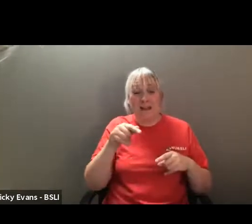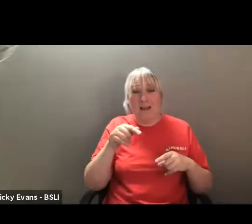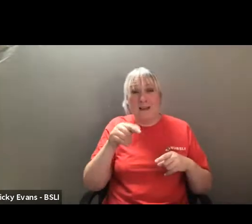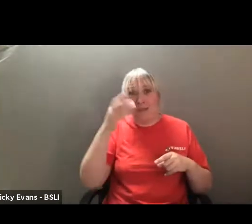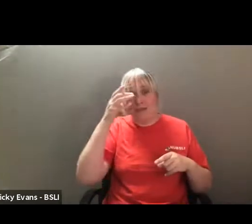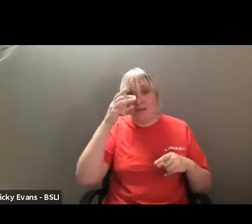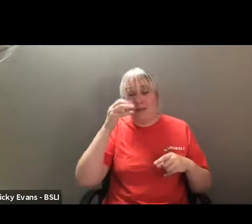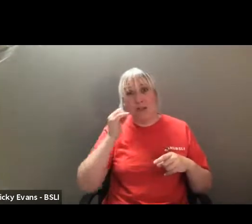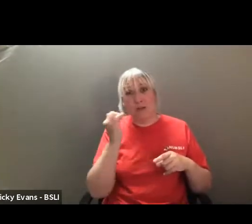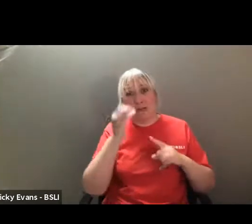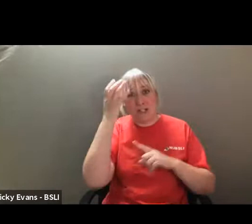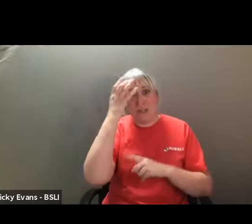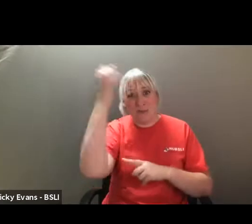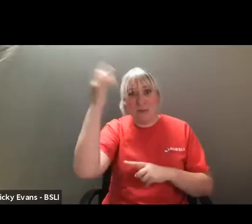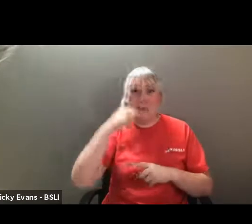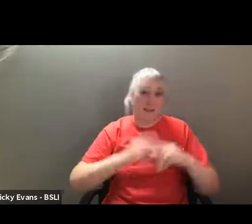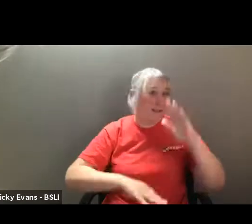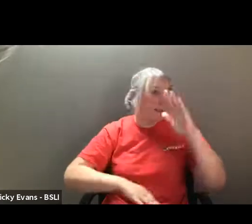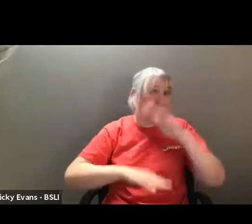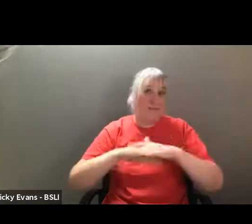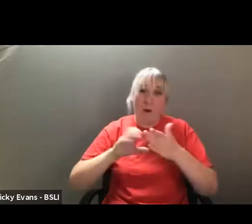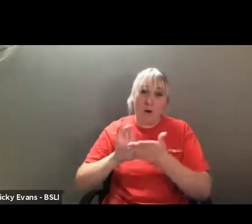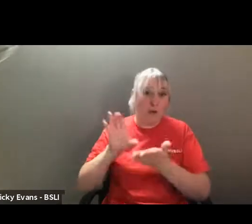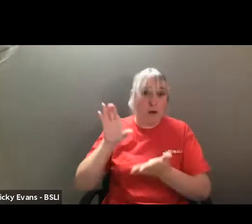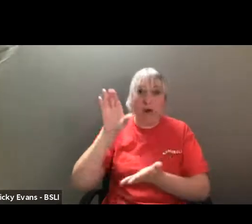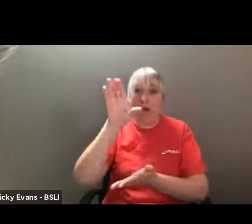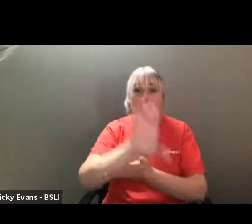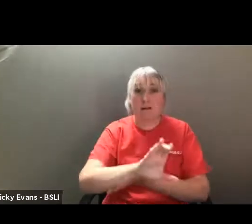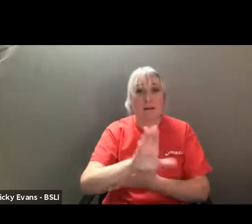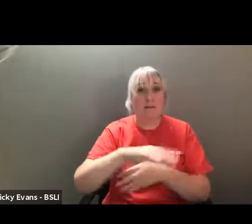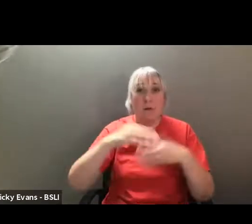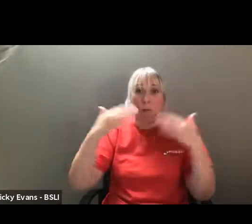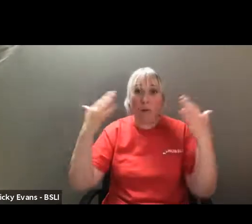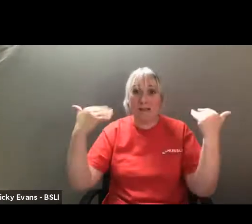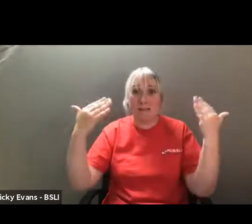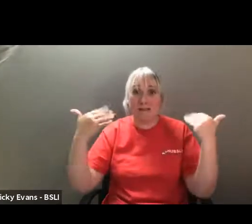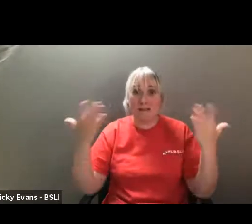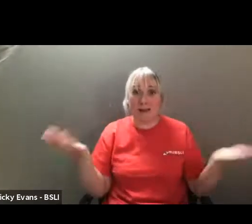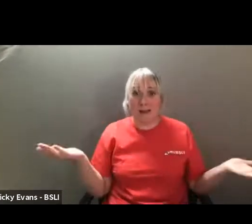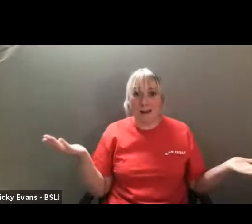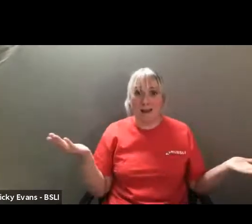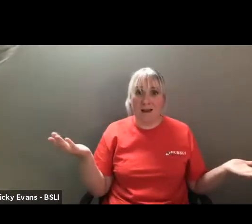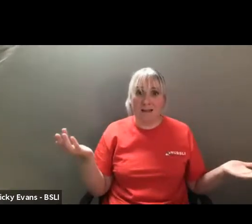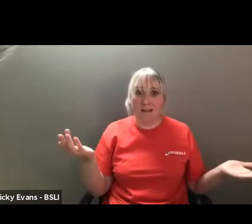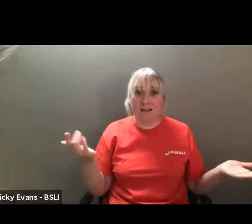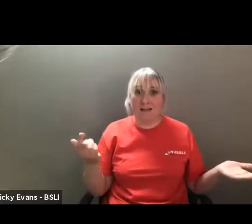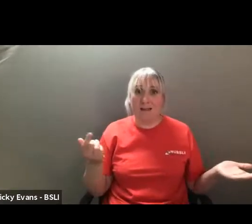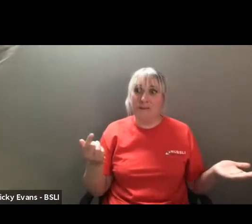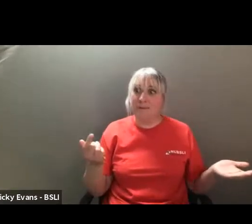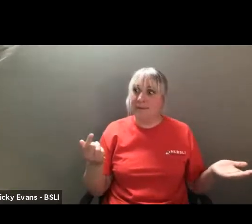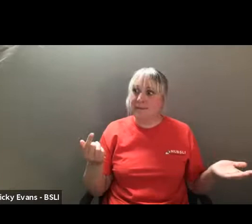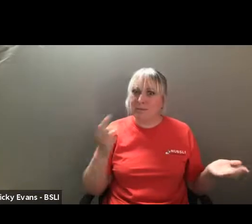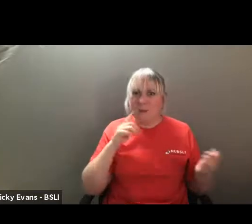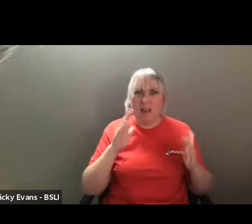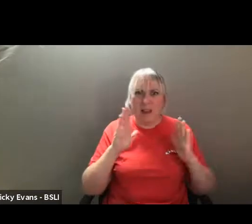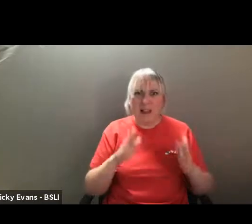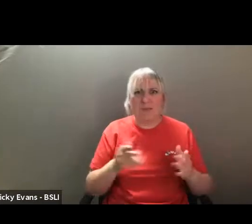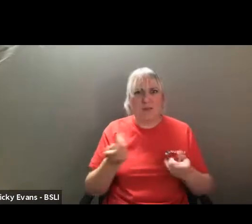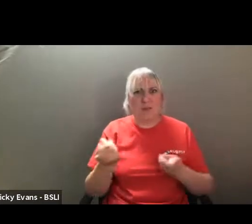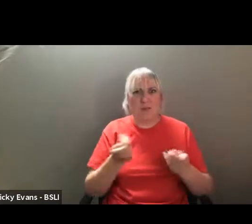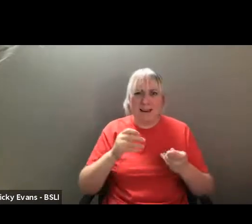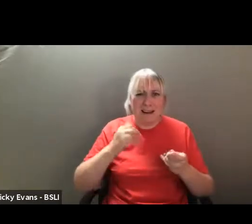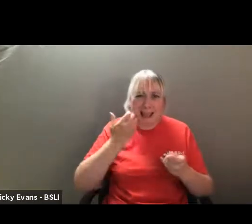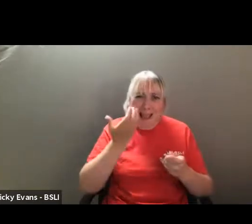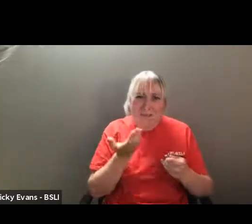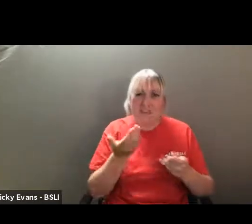entire block grant from Westminster to run every service in Scotland, including the health